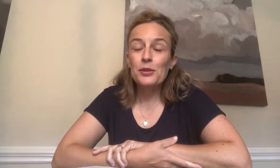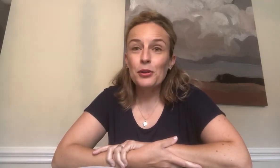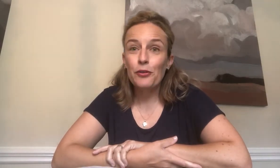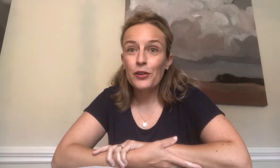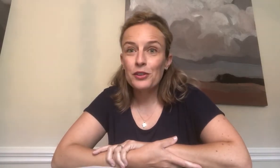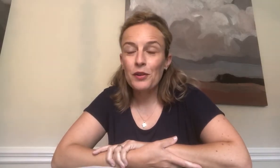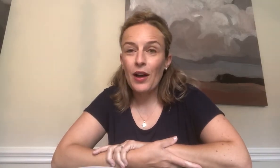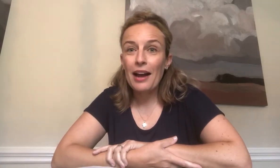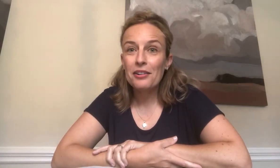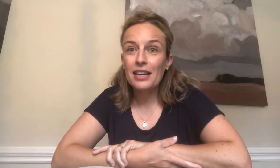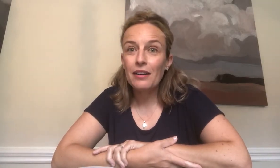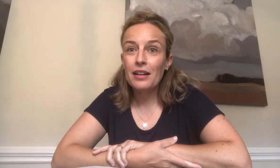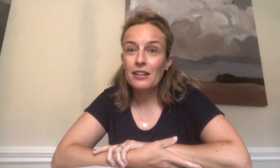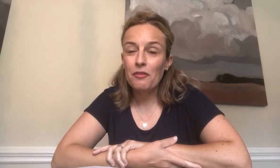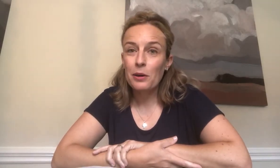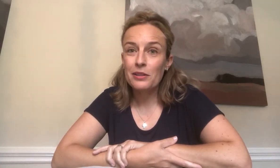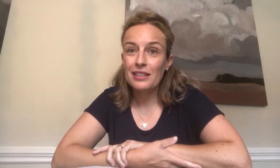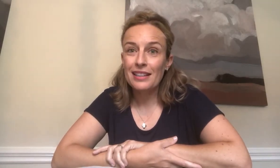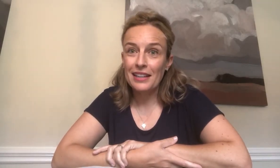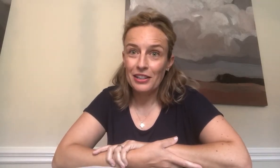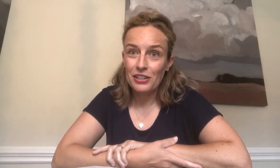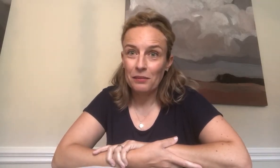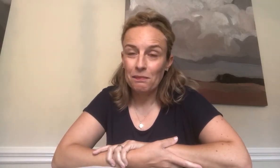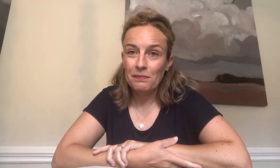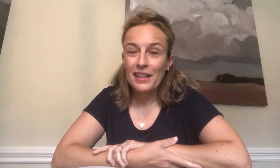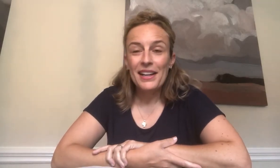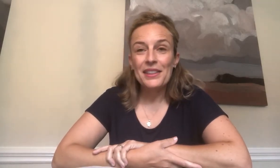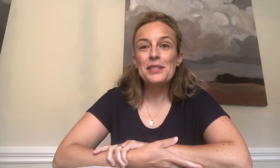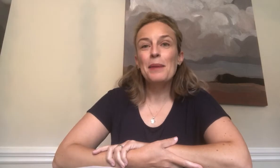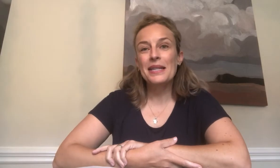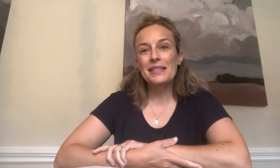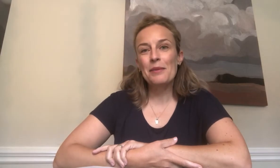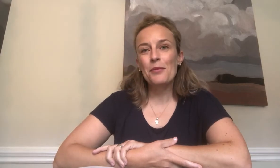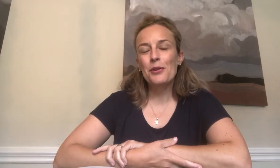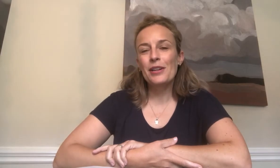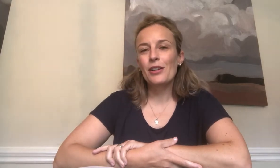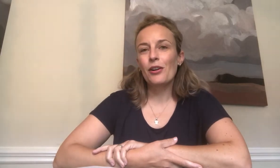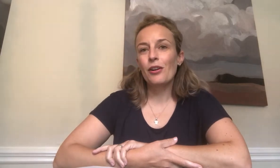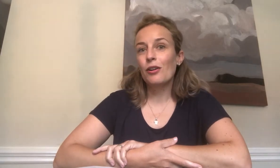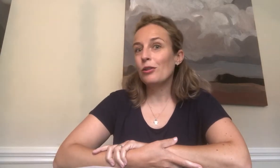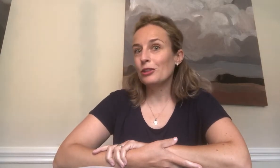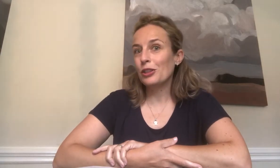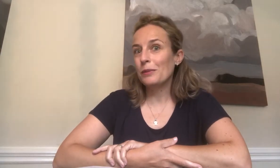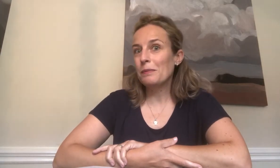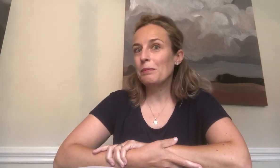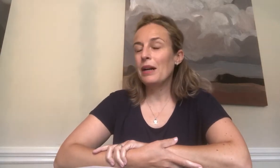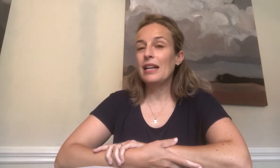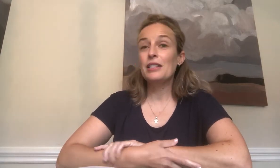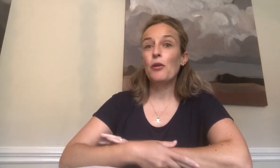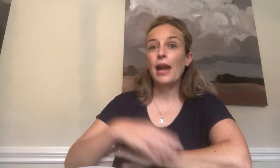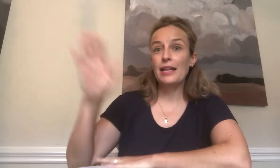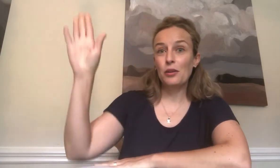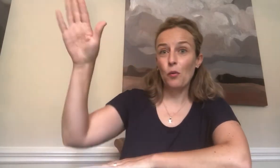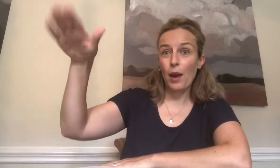So first of all, how to get a deaf person's attention. This may seem rude in your culture, but it's okay to